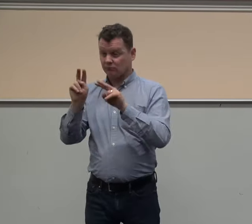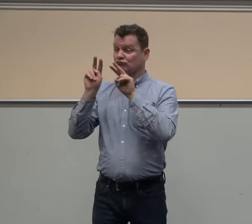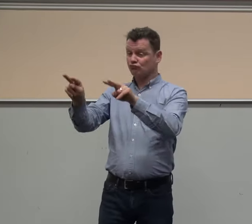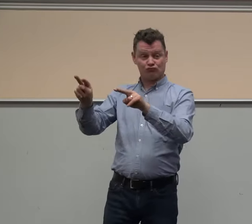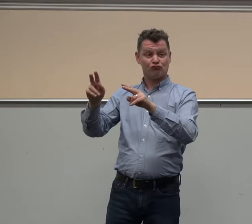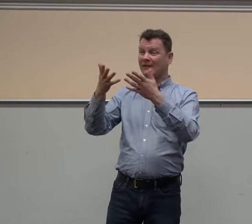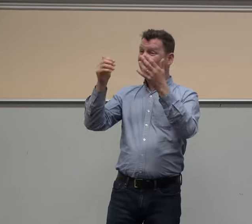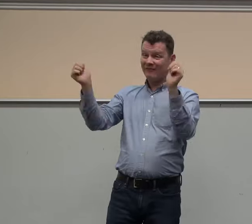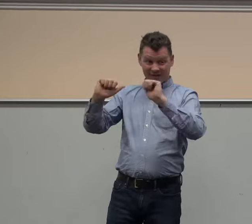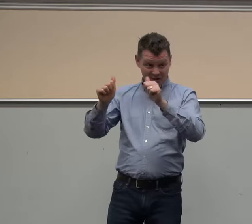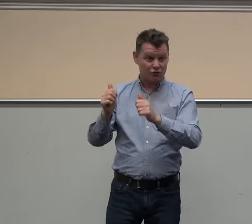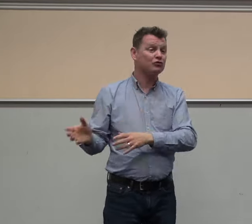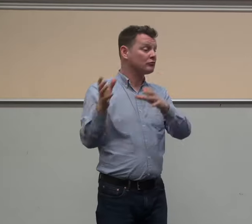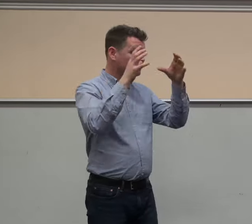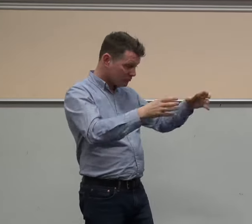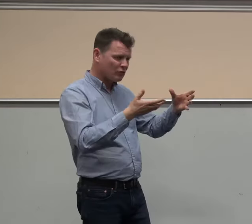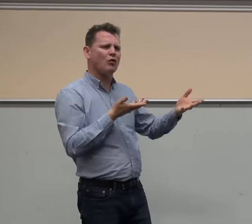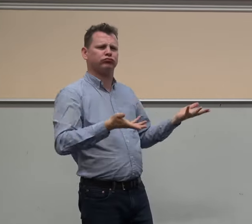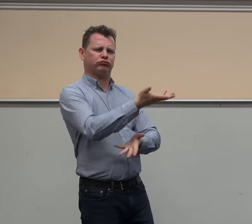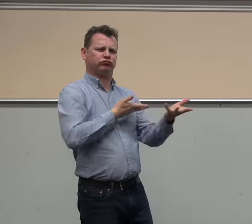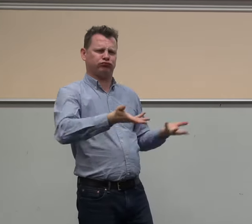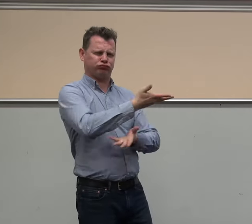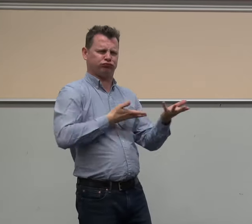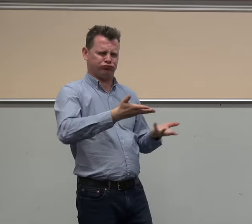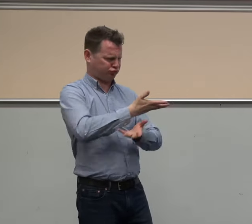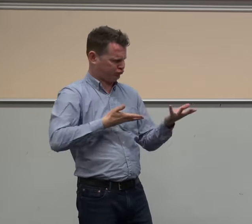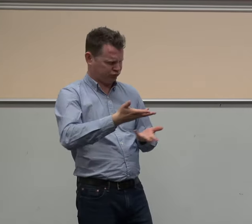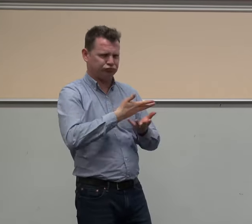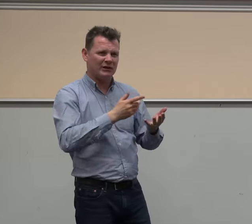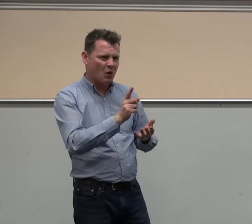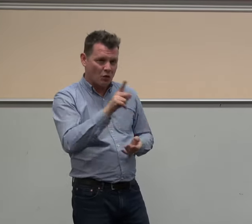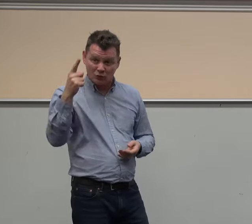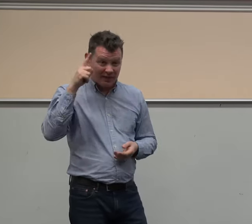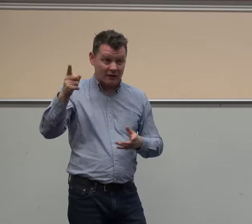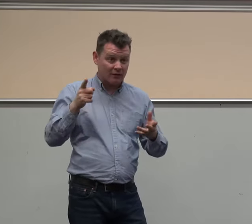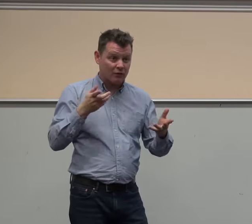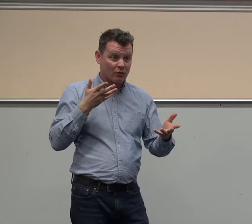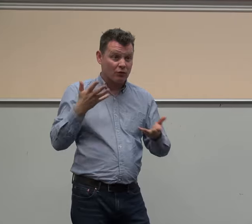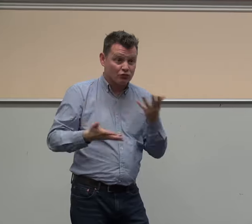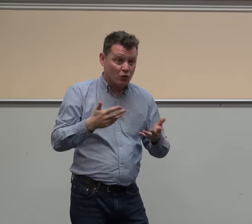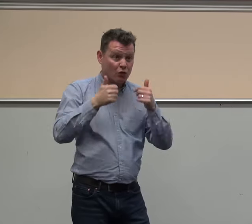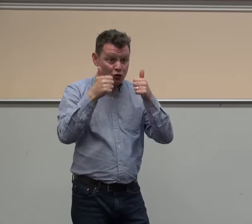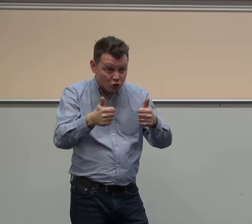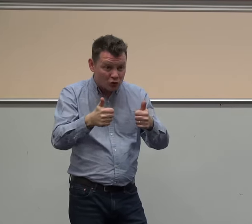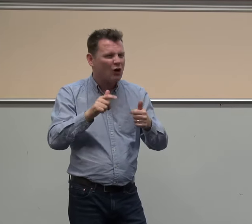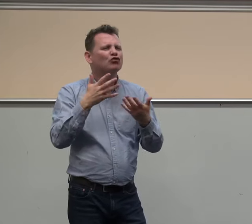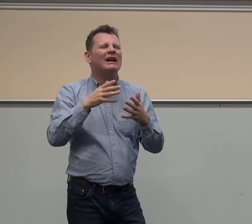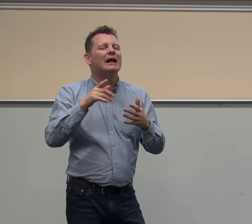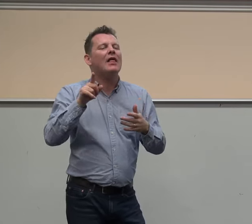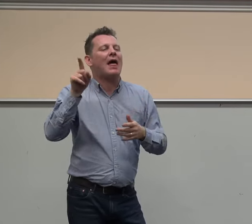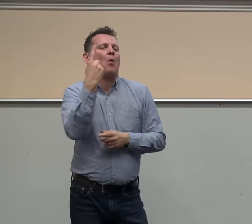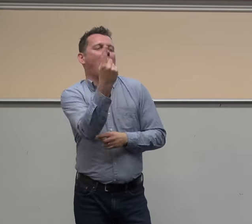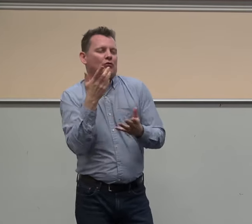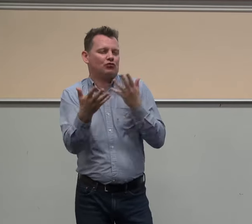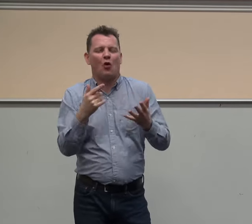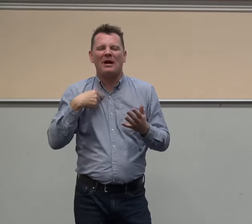and we had quite a long conversation, not just about the show we'd seen, but we used that as a trigger to talking